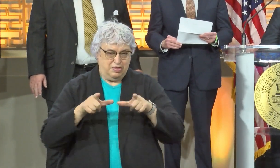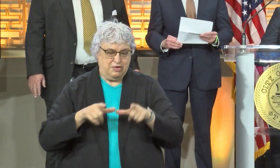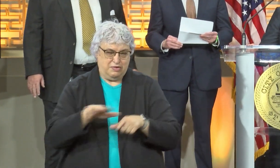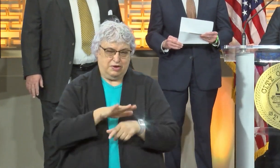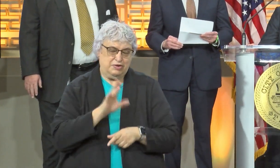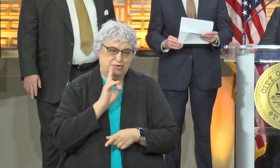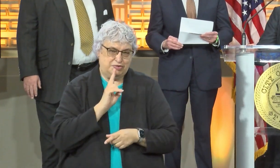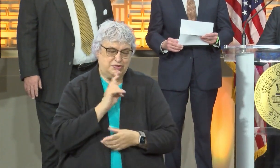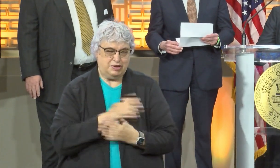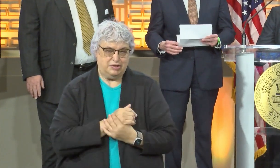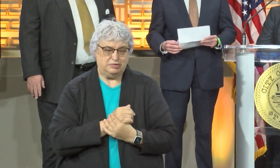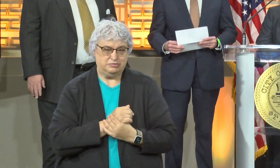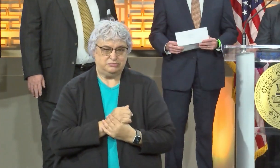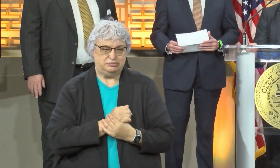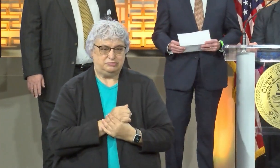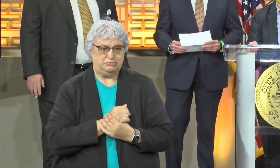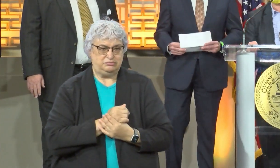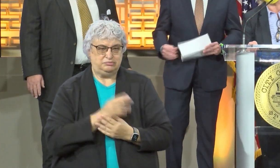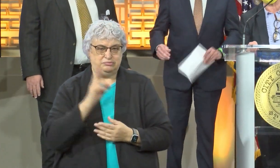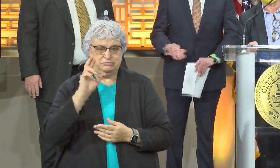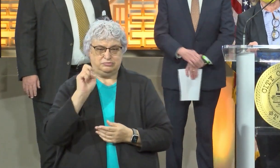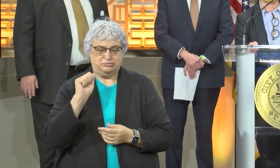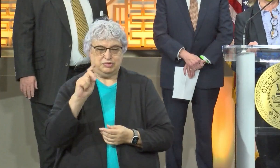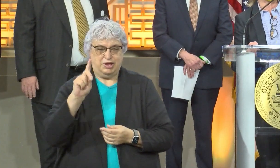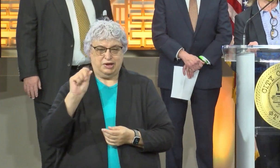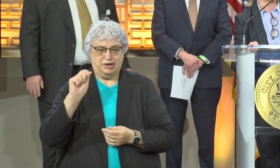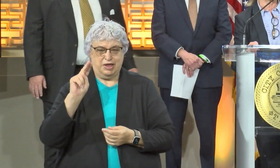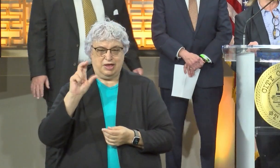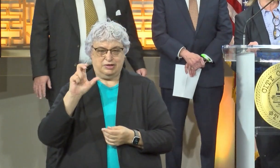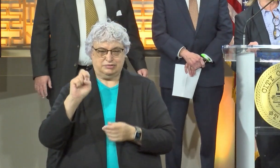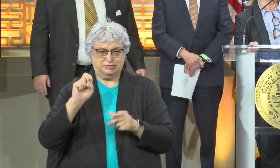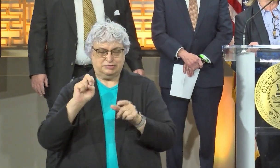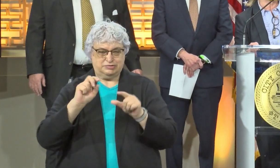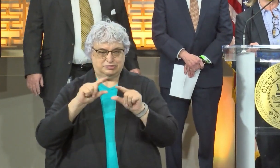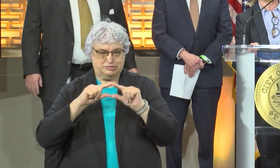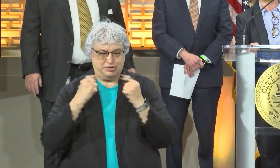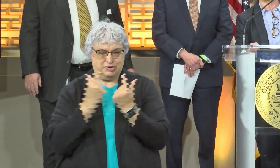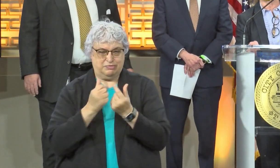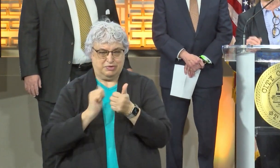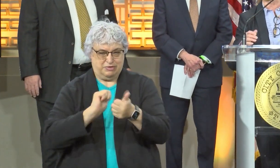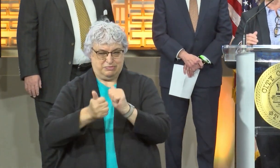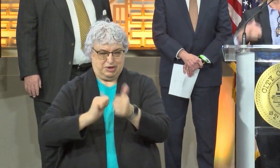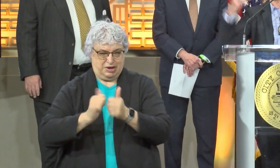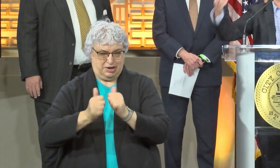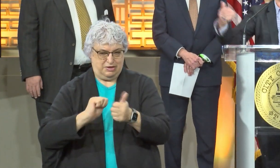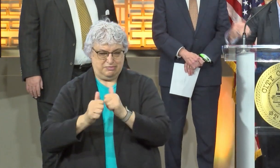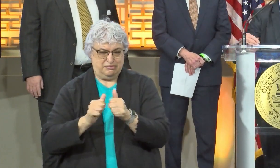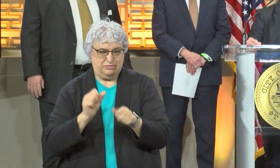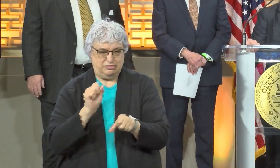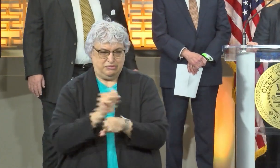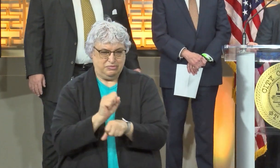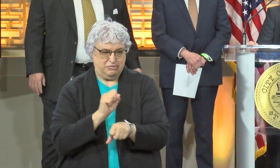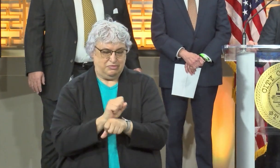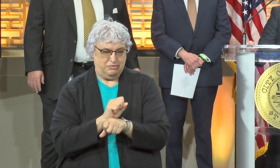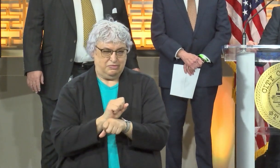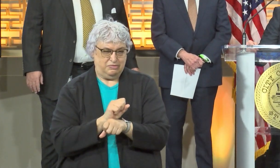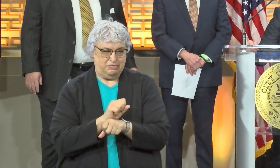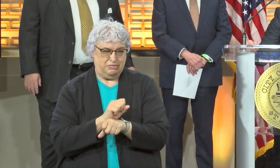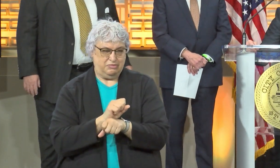mention that the breakdance group is also competing and working,